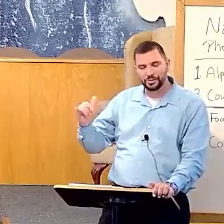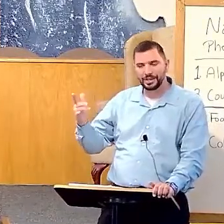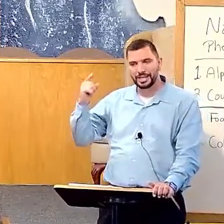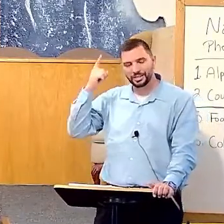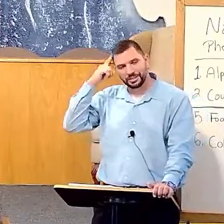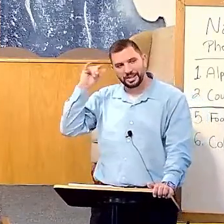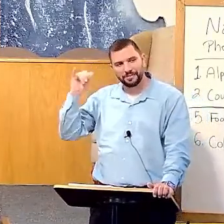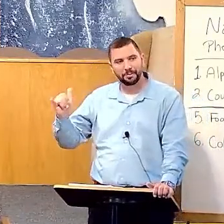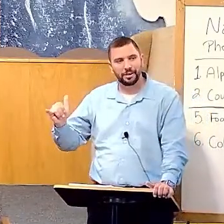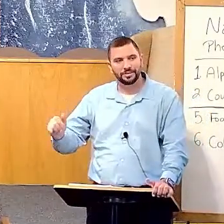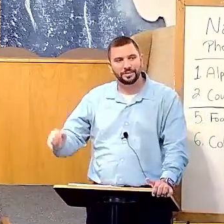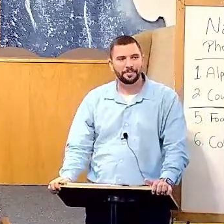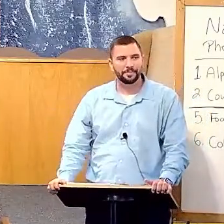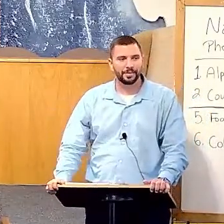actually the sign for blonde.